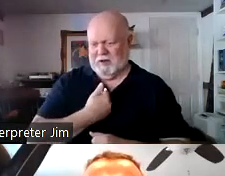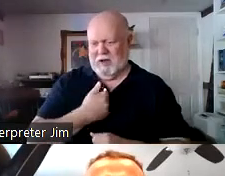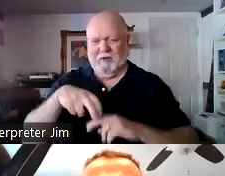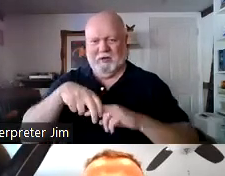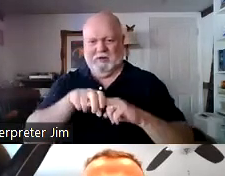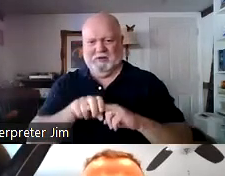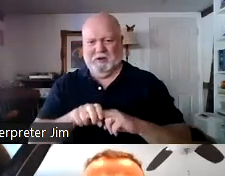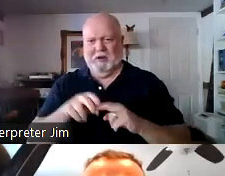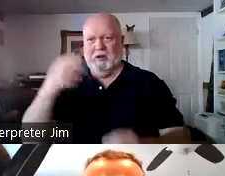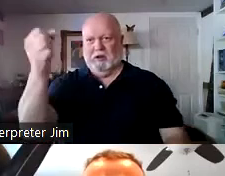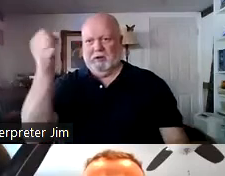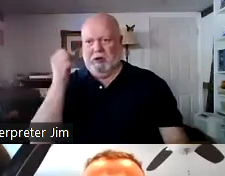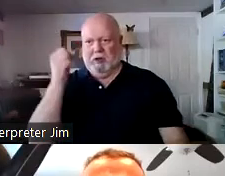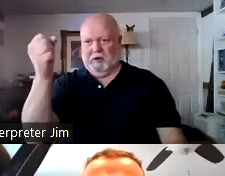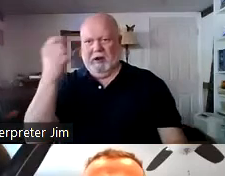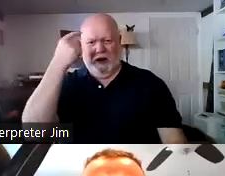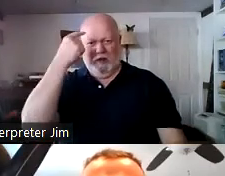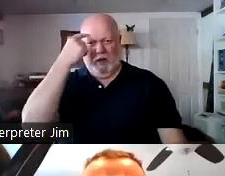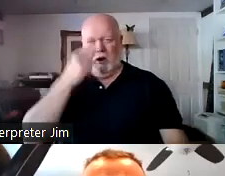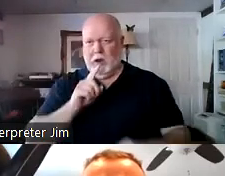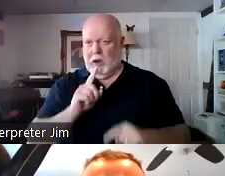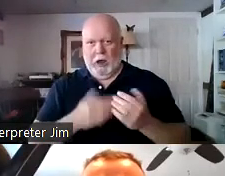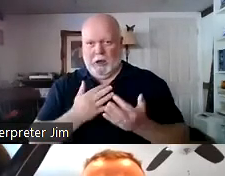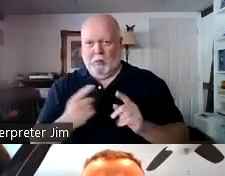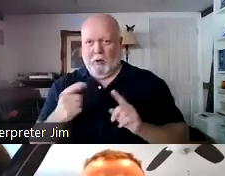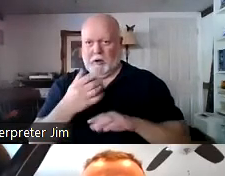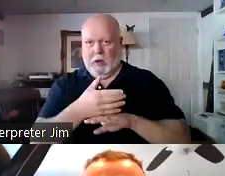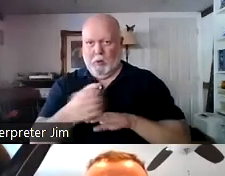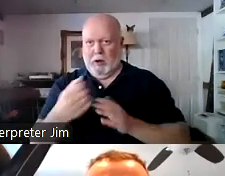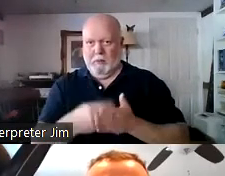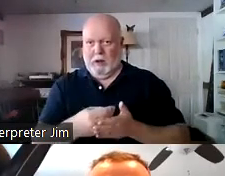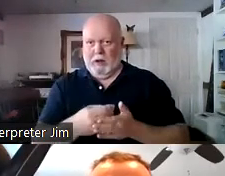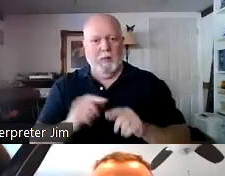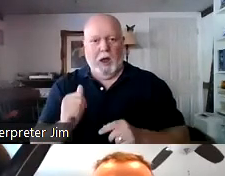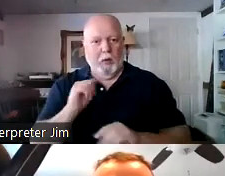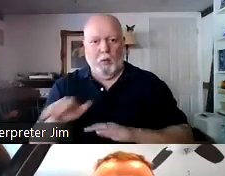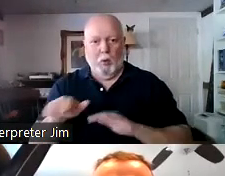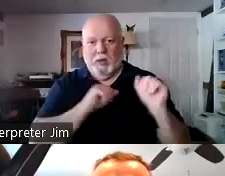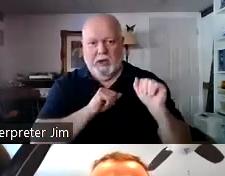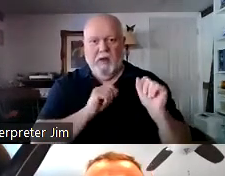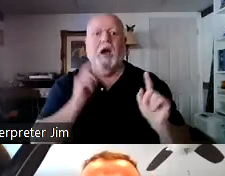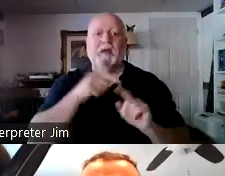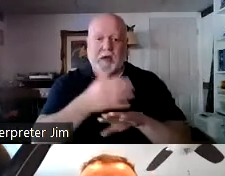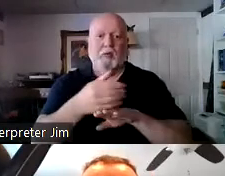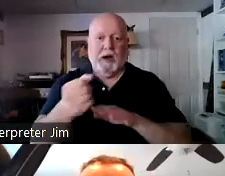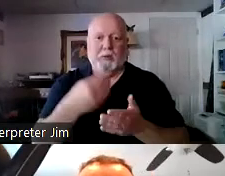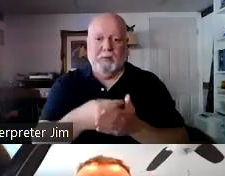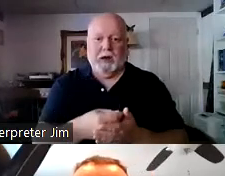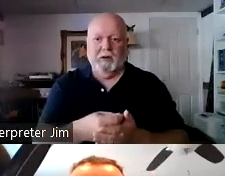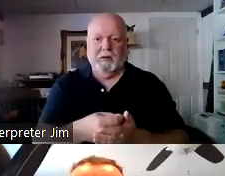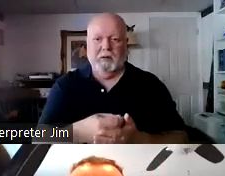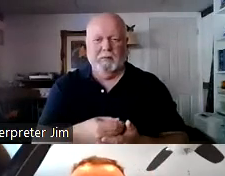can't wait until I run out of money, but I won't leave until I run out of money. So, you know, that sort of